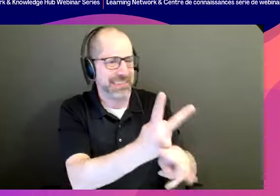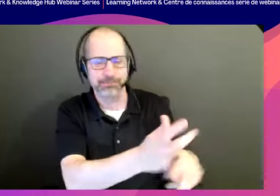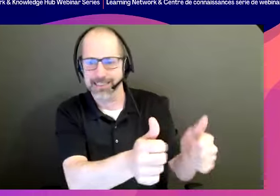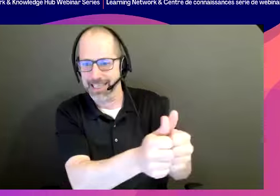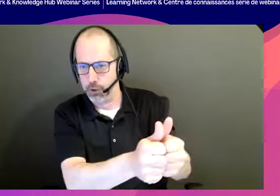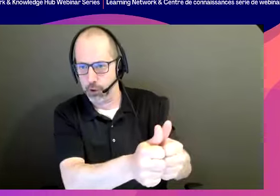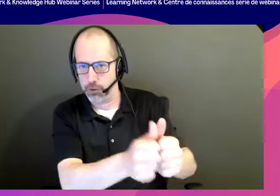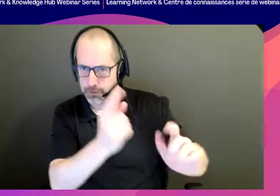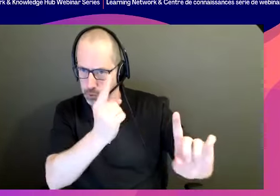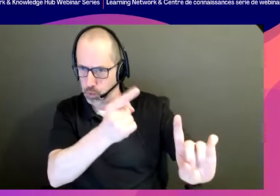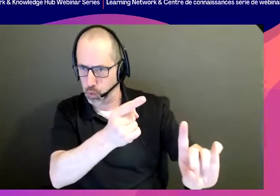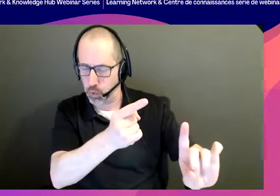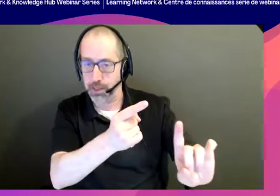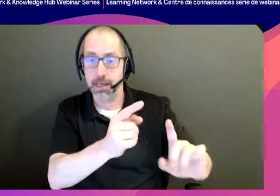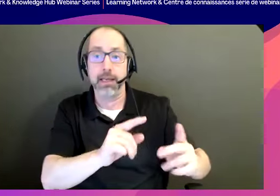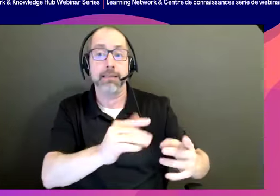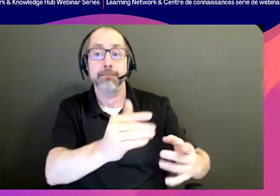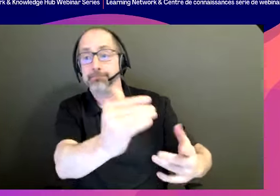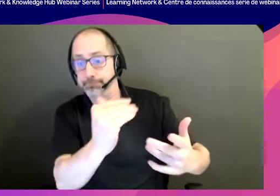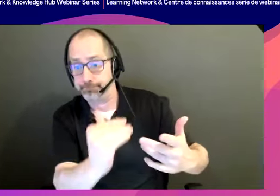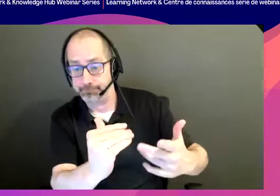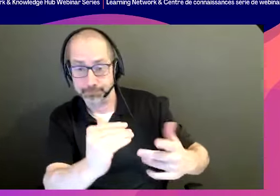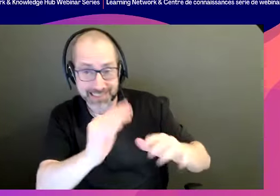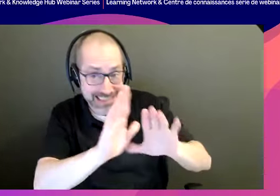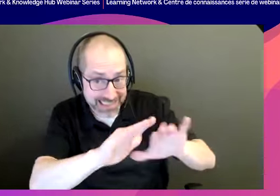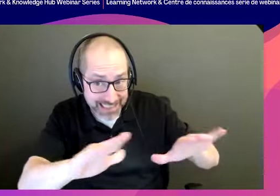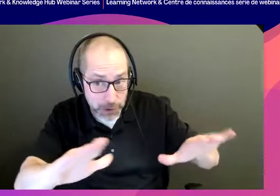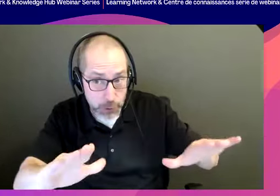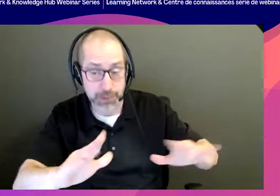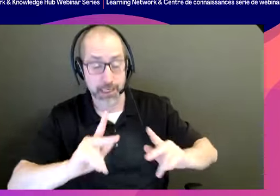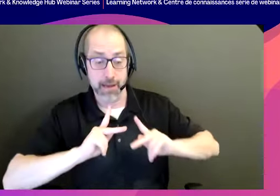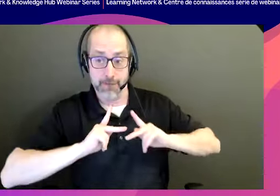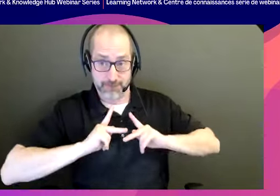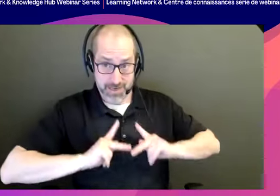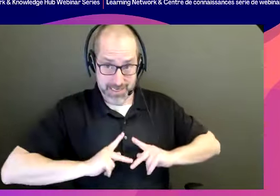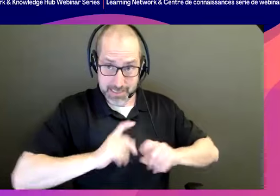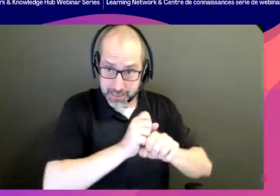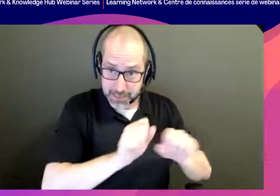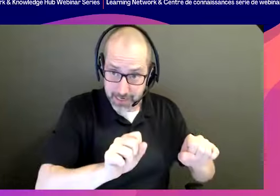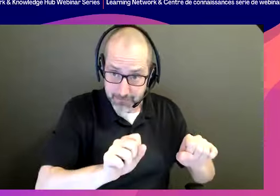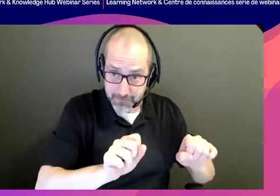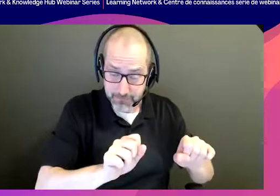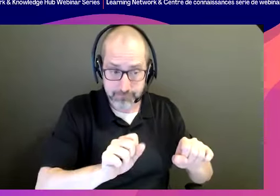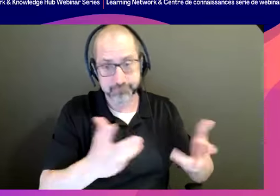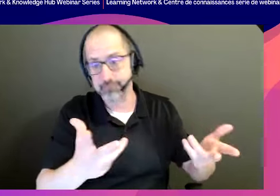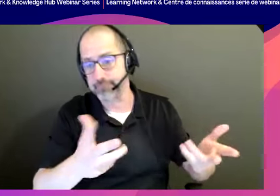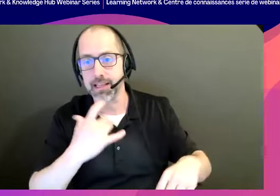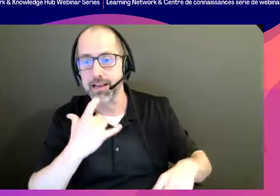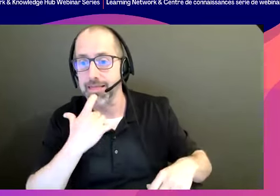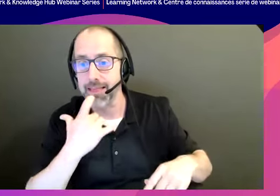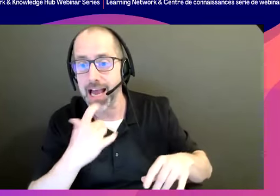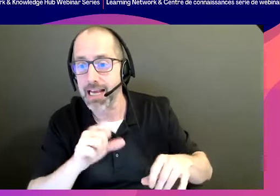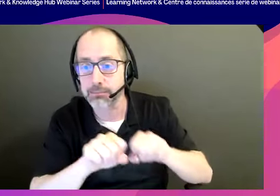Consider the children's emotional safety along with physical safety if there's any broken glass or such.